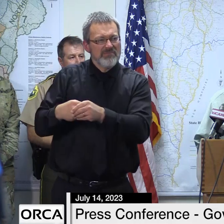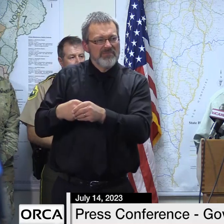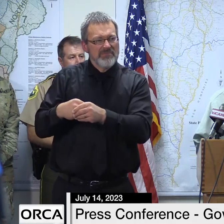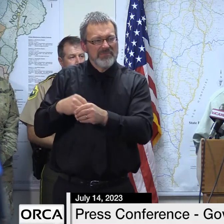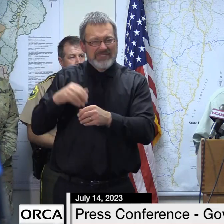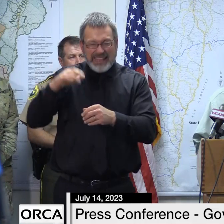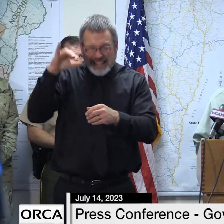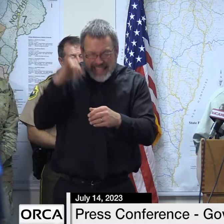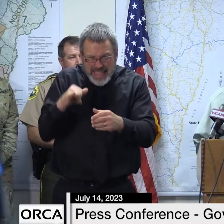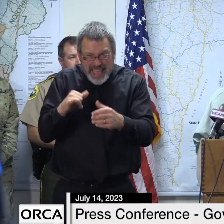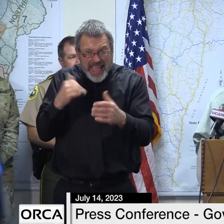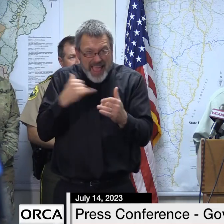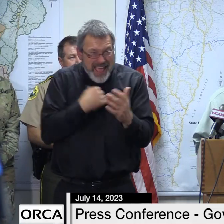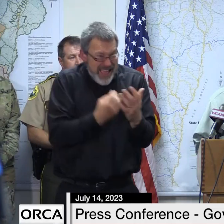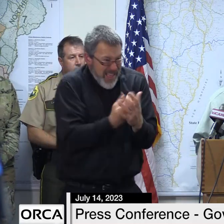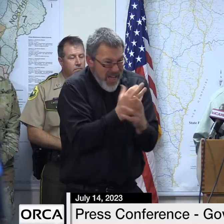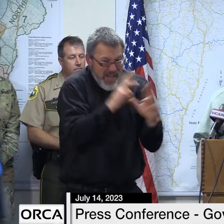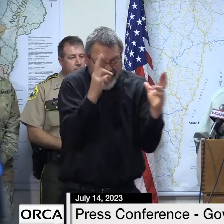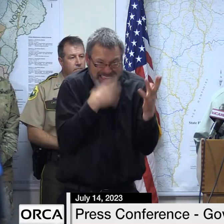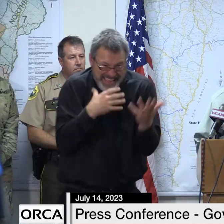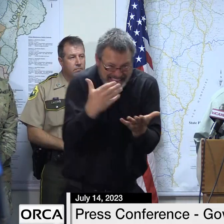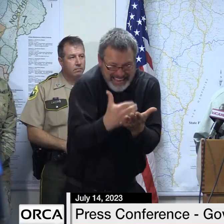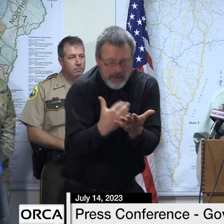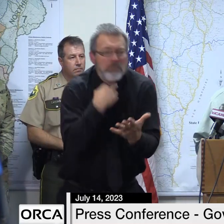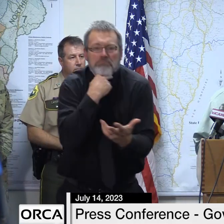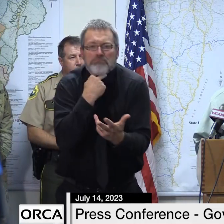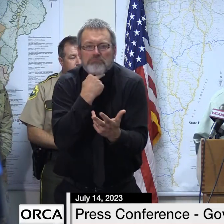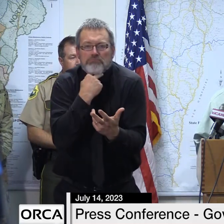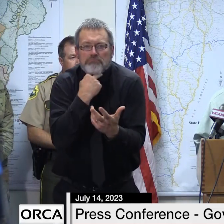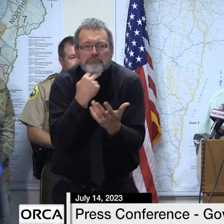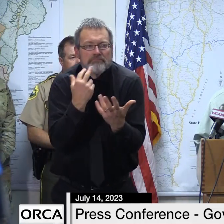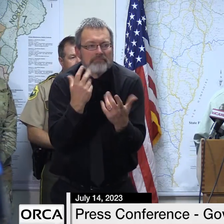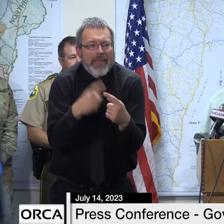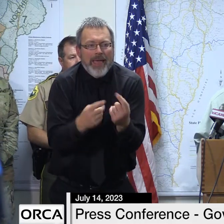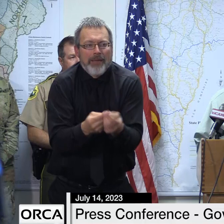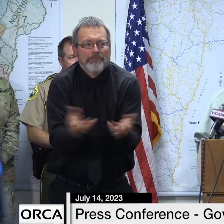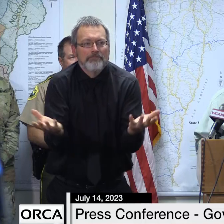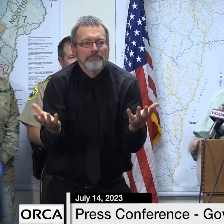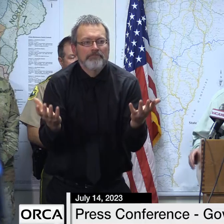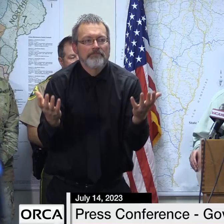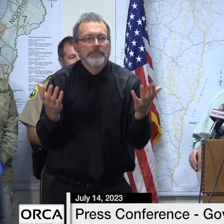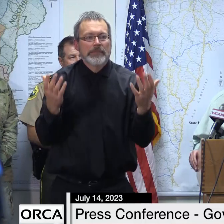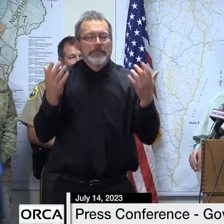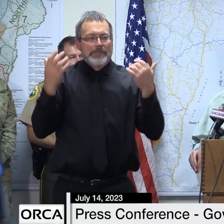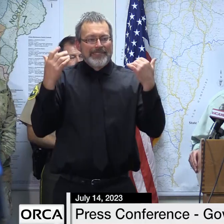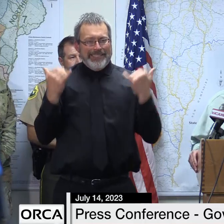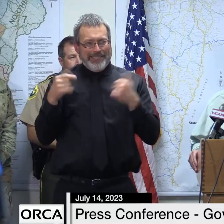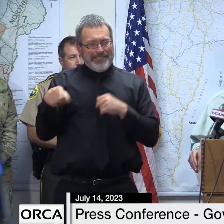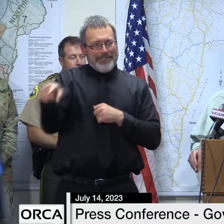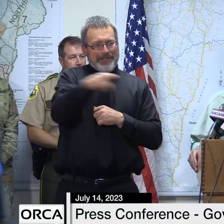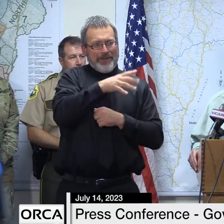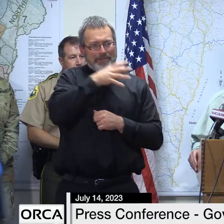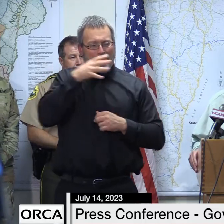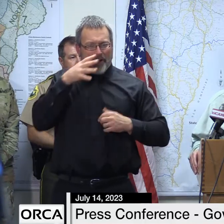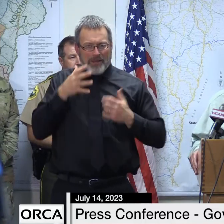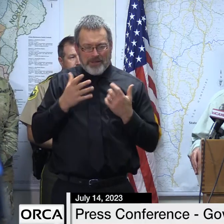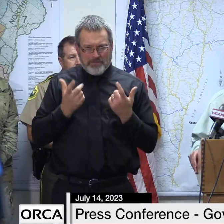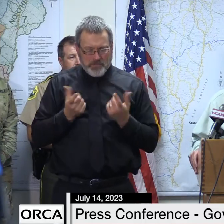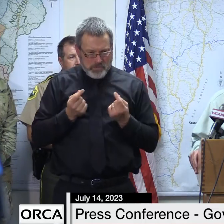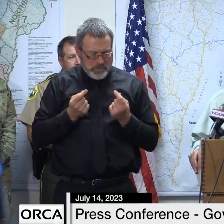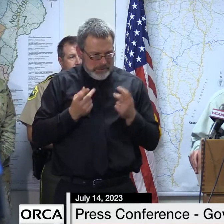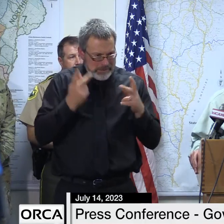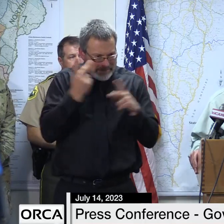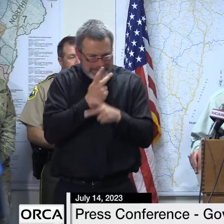next? Farmers are already cleaning up, calculating their losses, and preparing for the fall and the